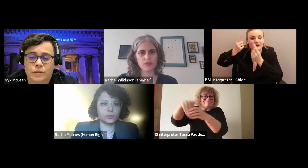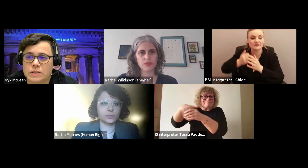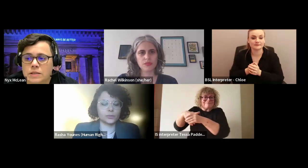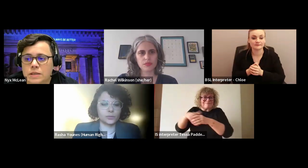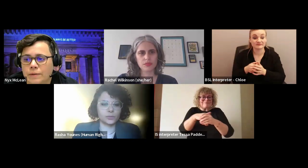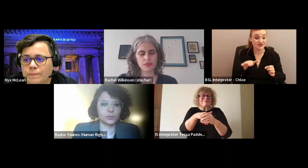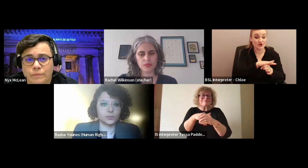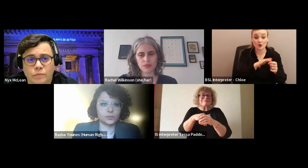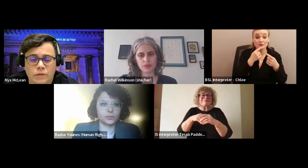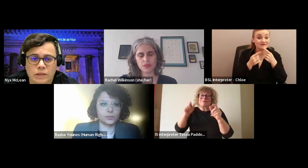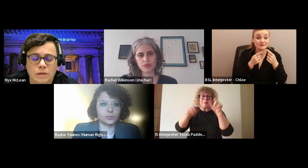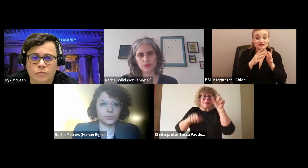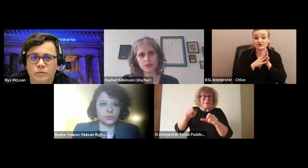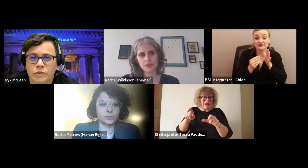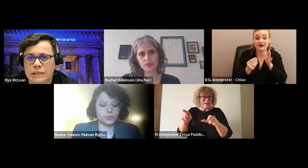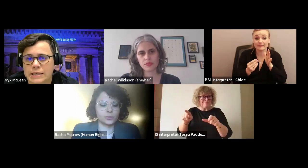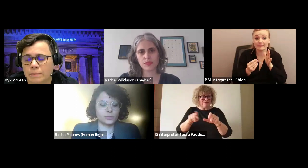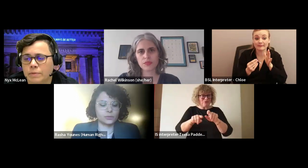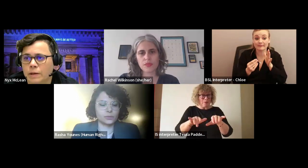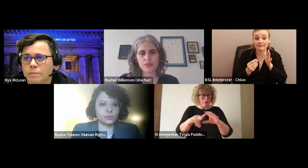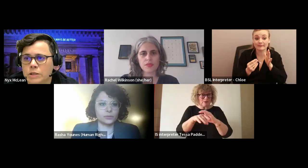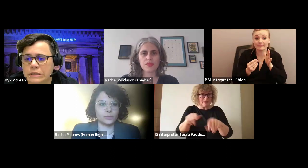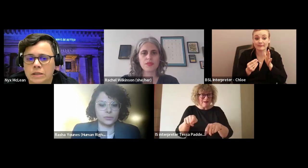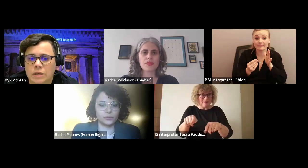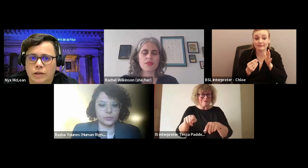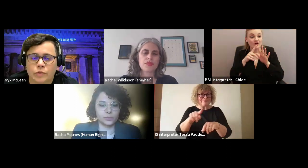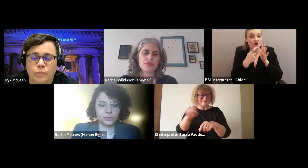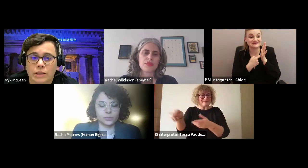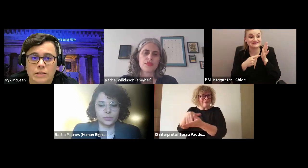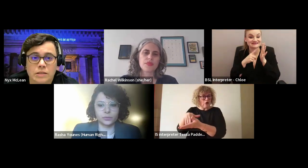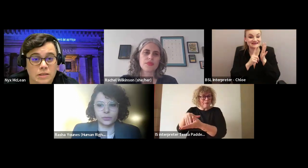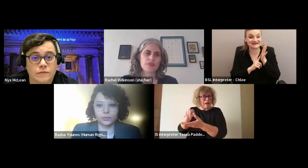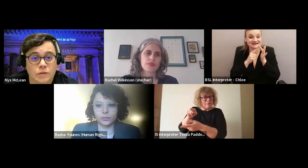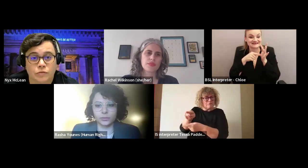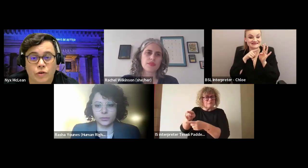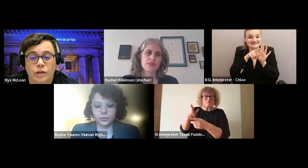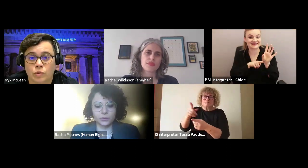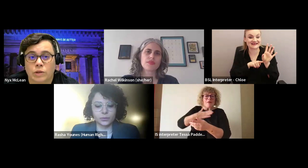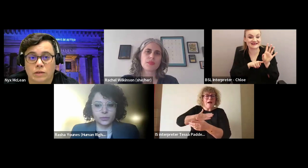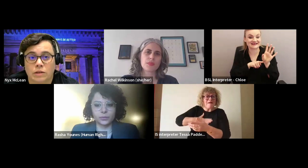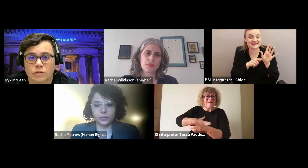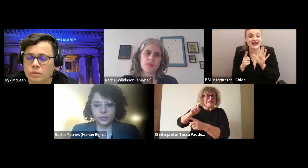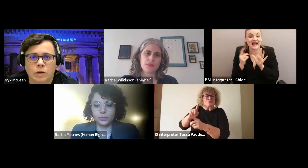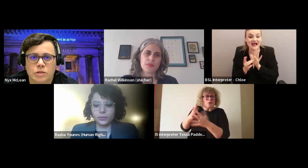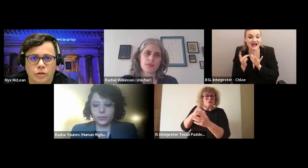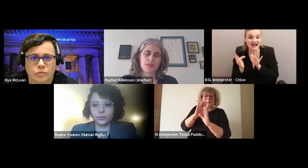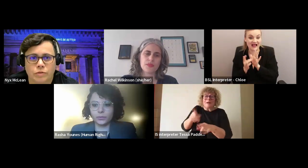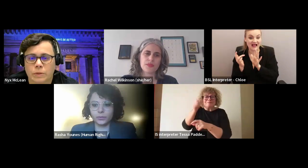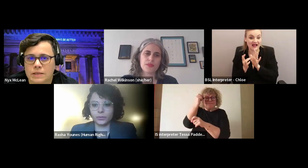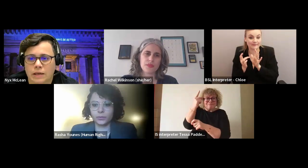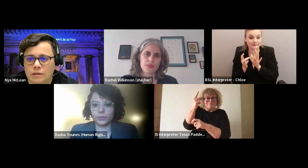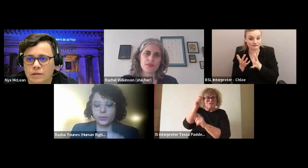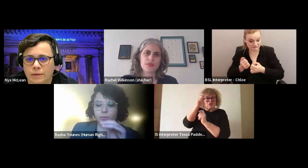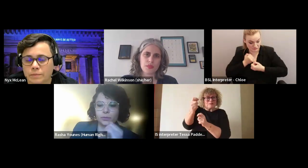So for instance, an example from the fertility app project, whether that data just lives on your phone and it belongs to you.